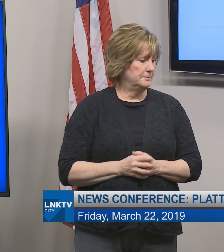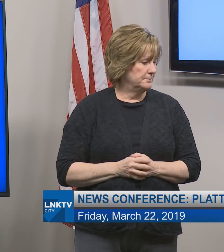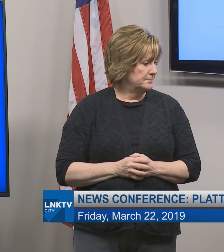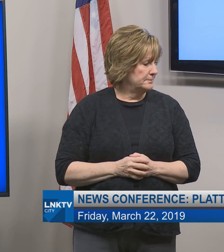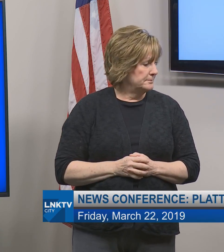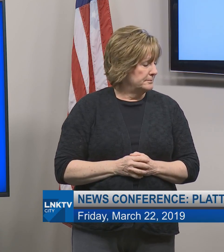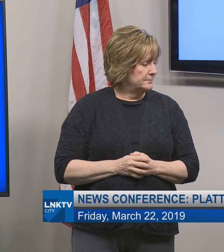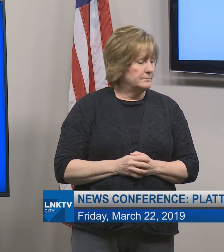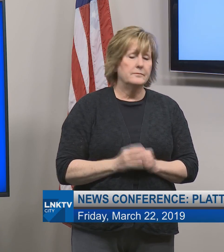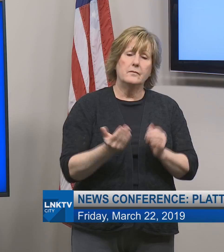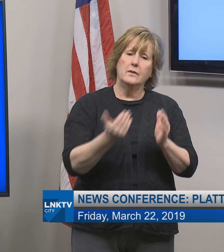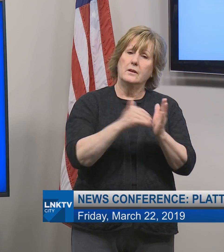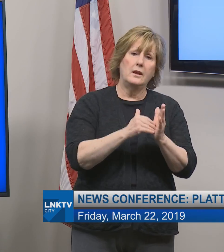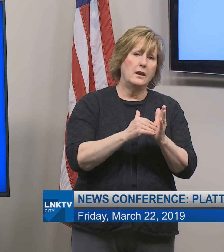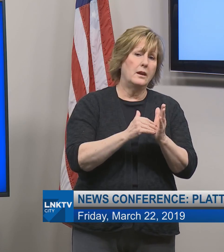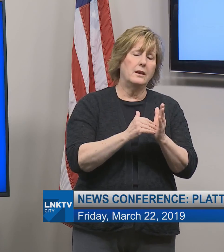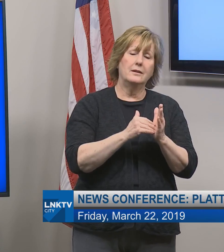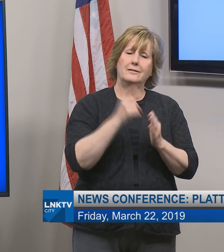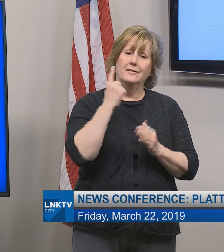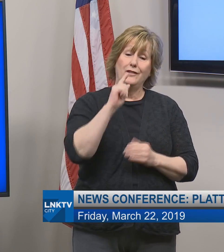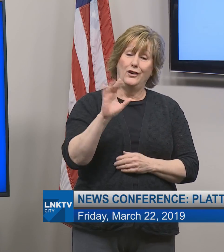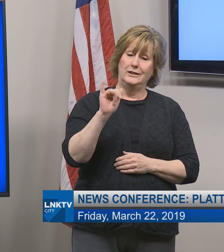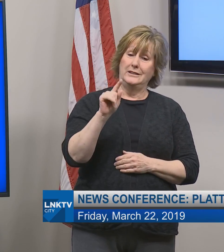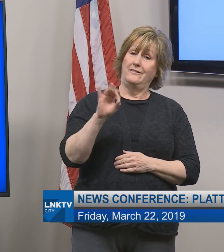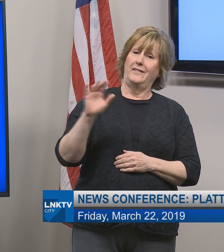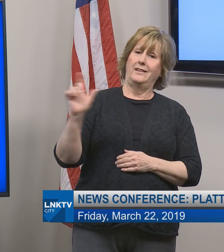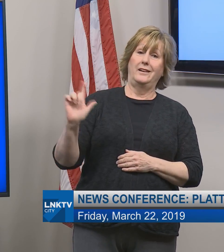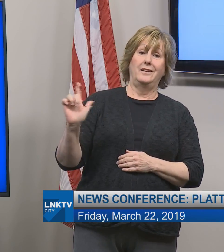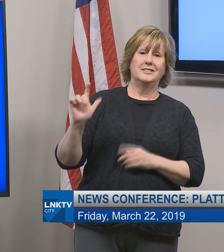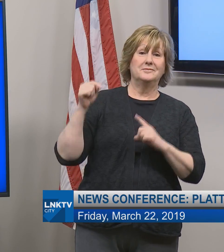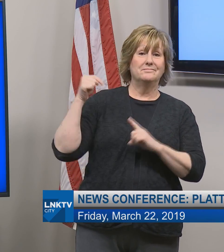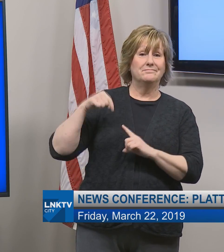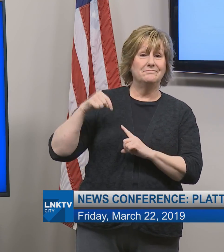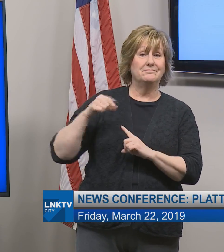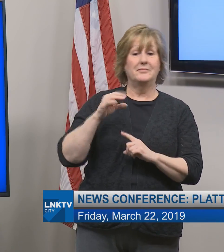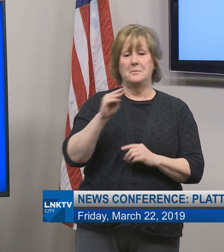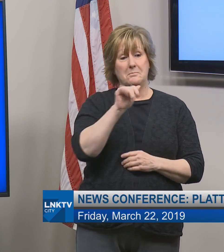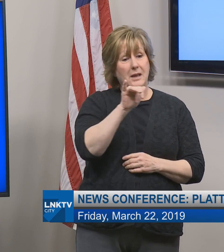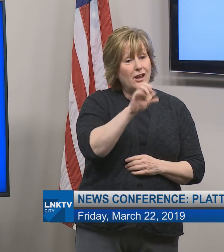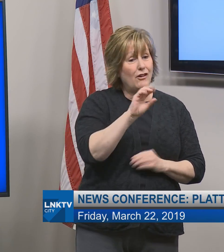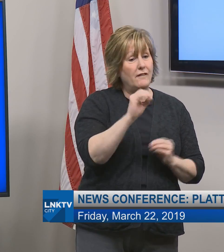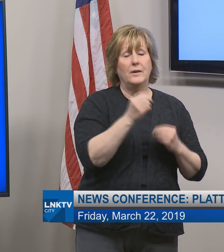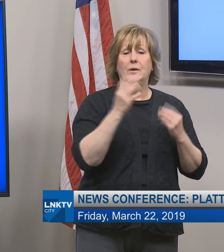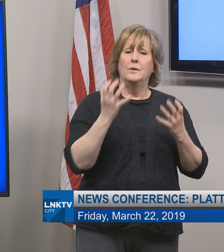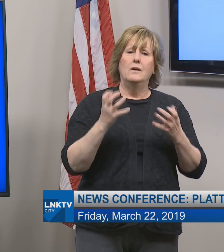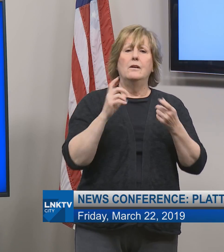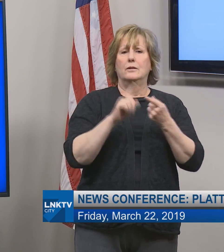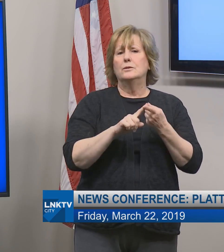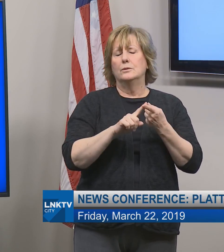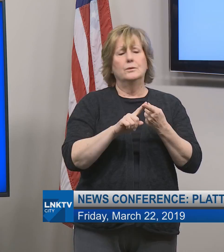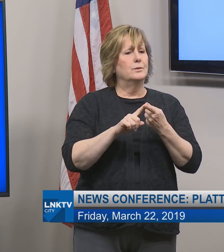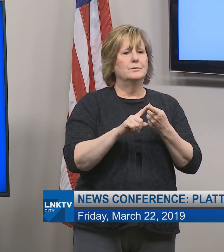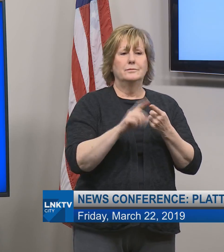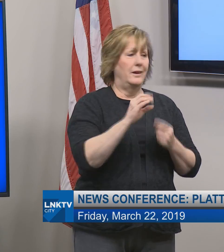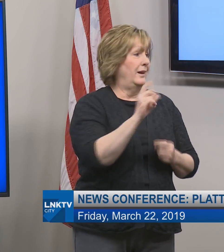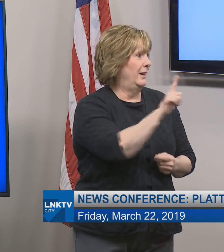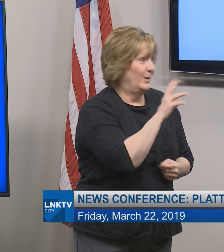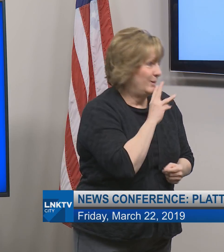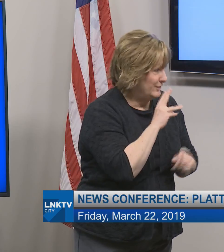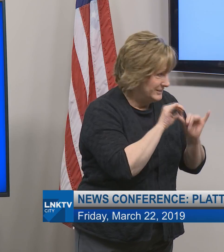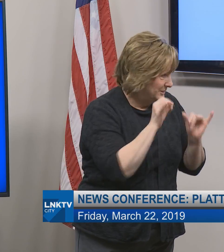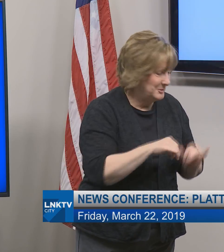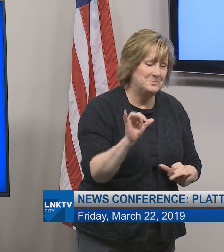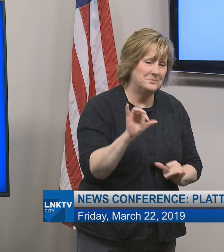coverage. Again, on behalf of the City of Lincoln and the Mayor's office, we just want to, and Lincoln Water